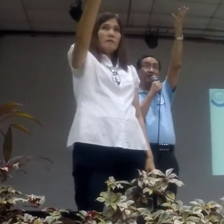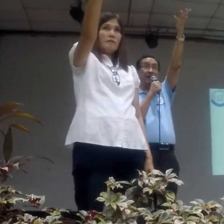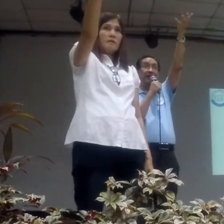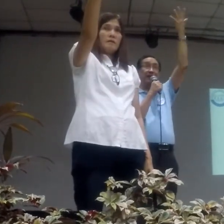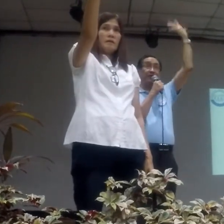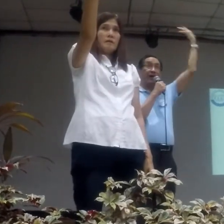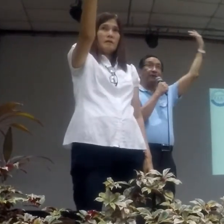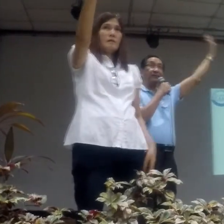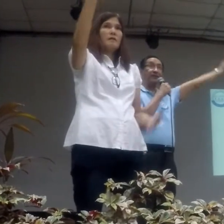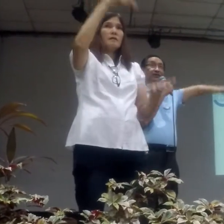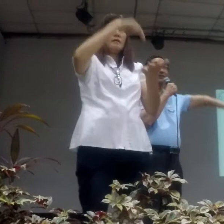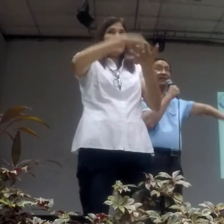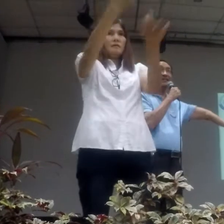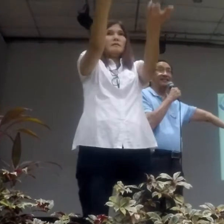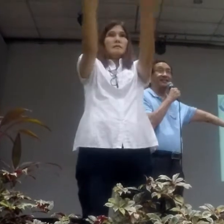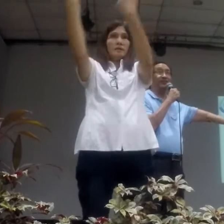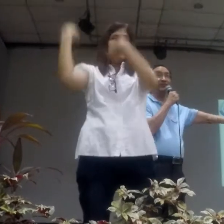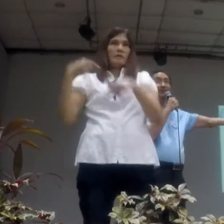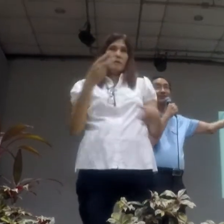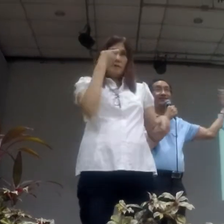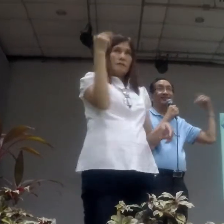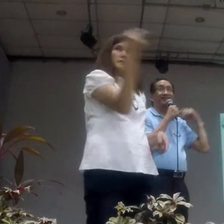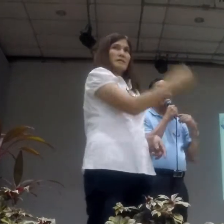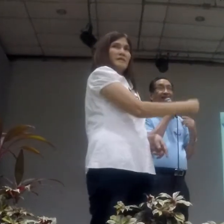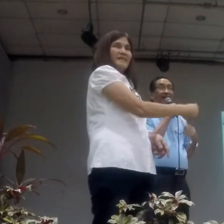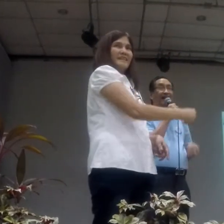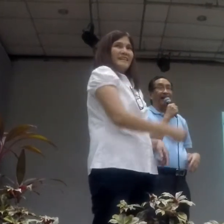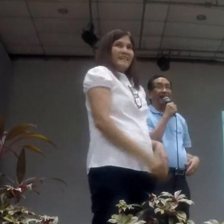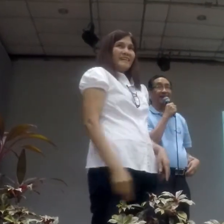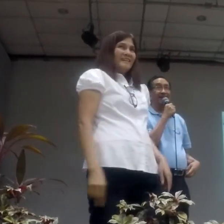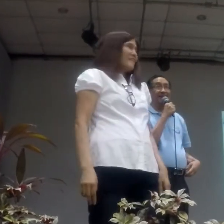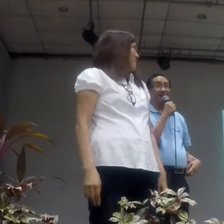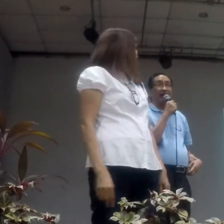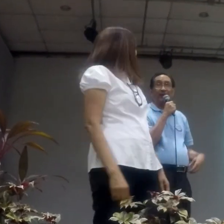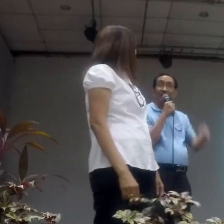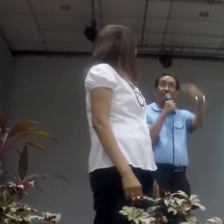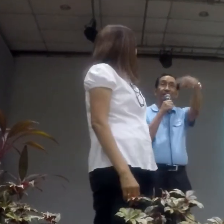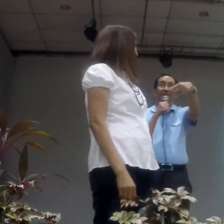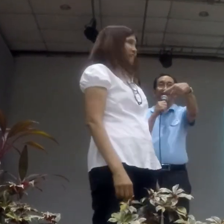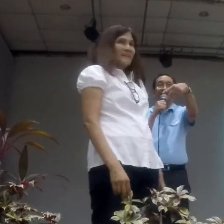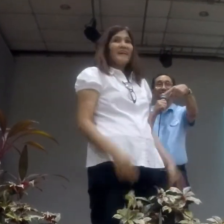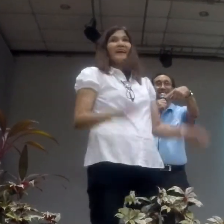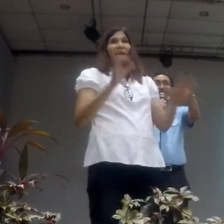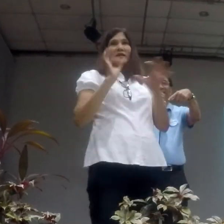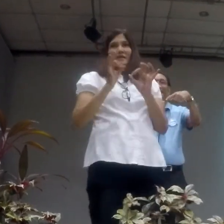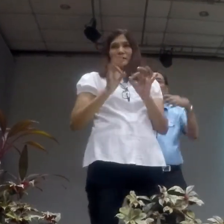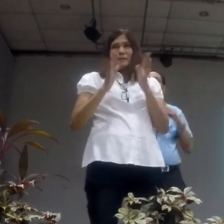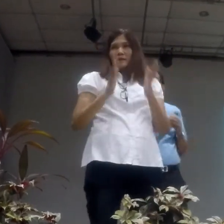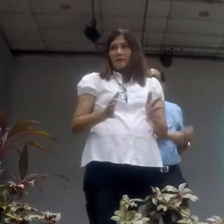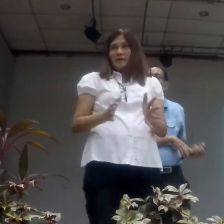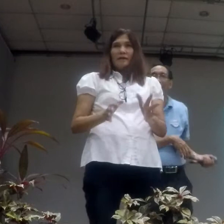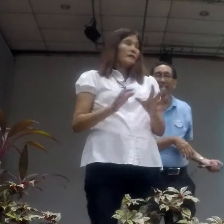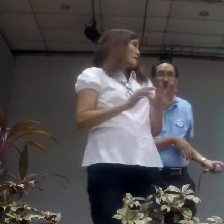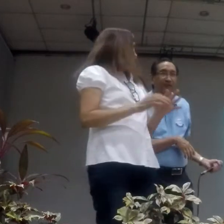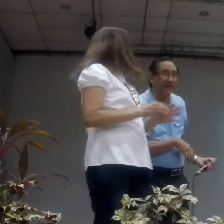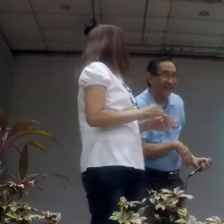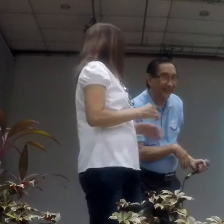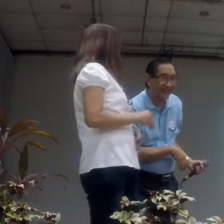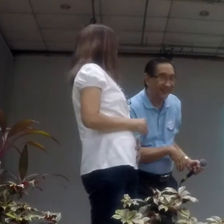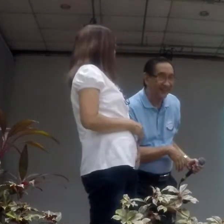Heather Lumagi, can you come up here so they can see you? And our interpreter.